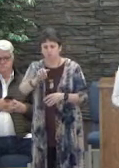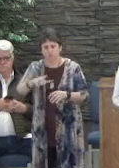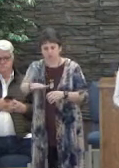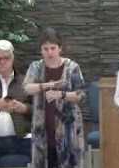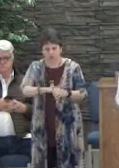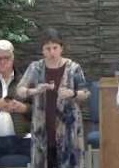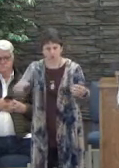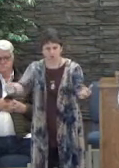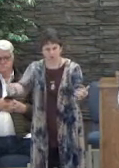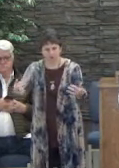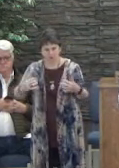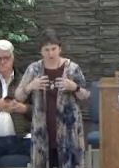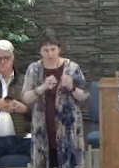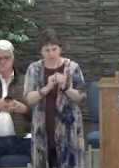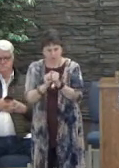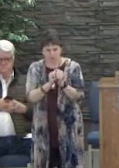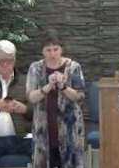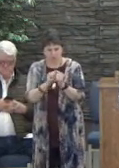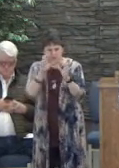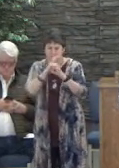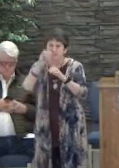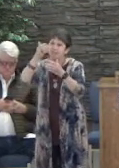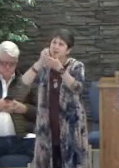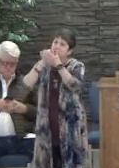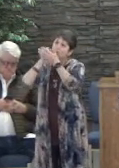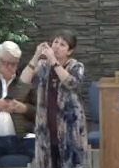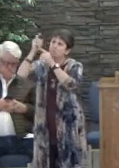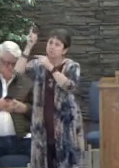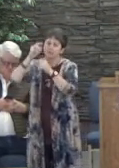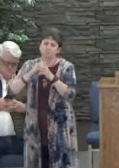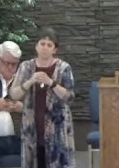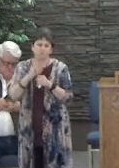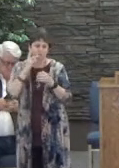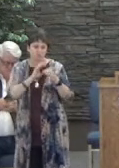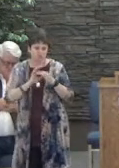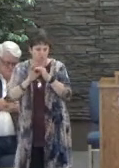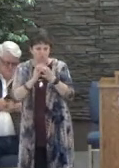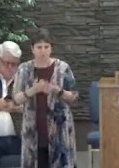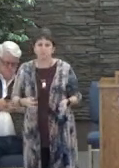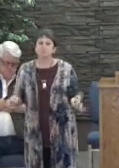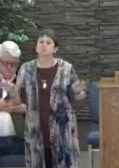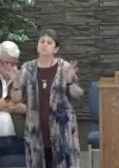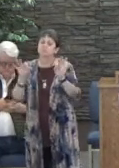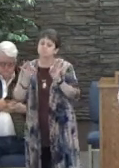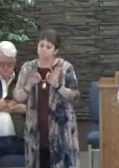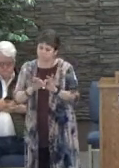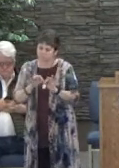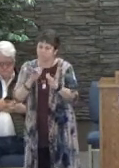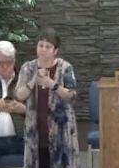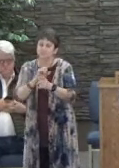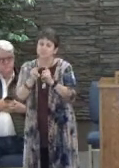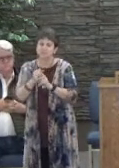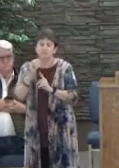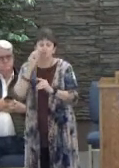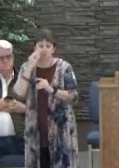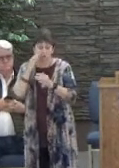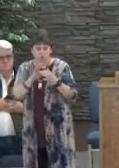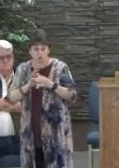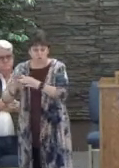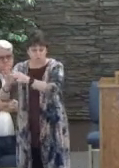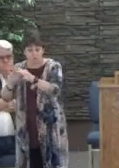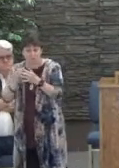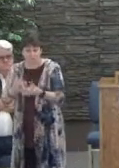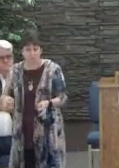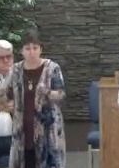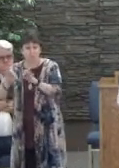is. And certainly we see that unity is essential in this particular situation, and we know unity is